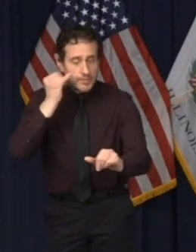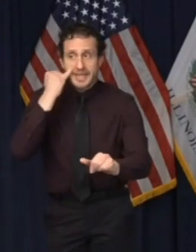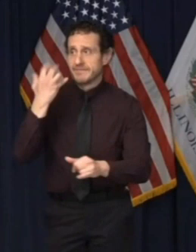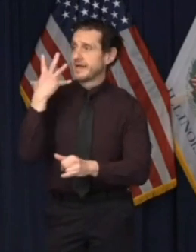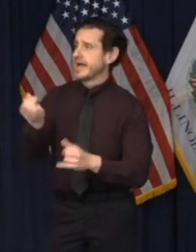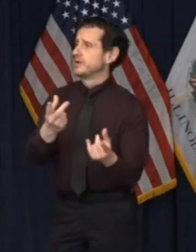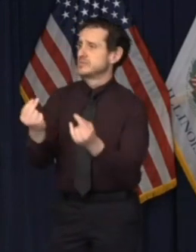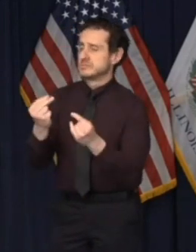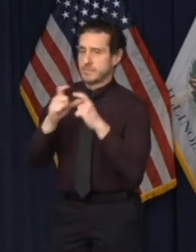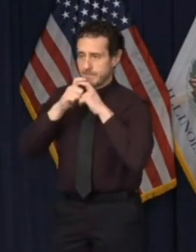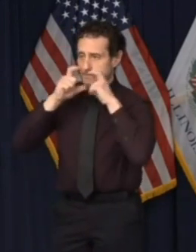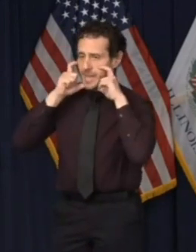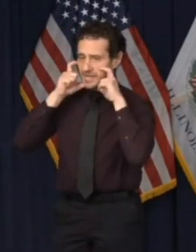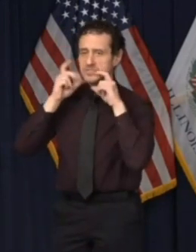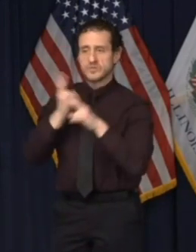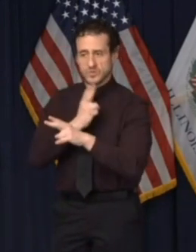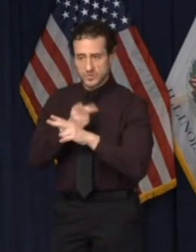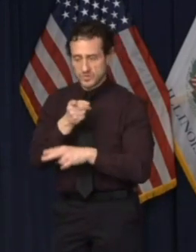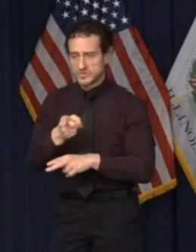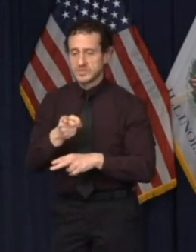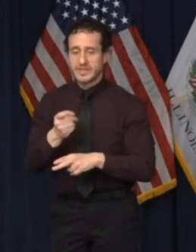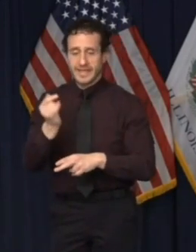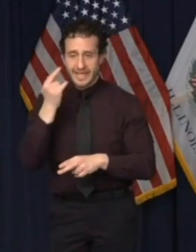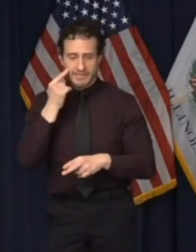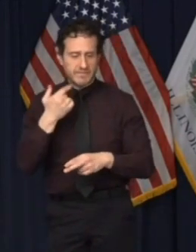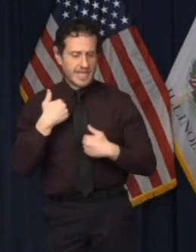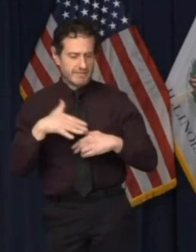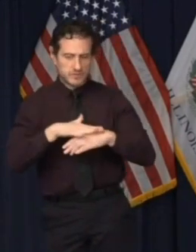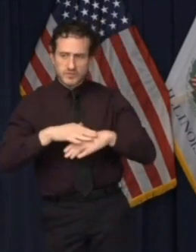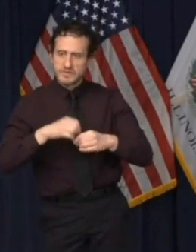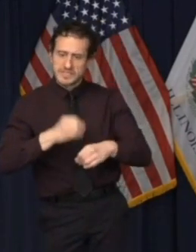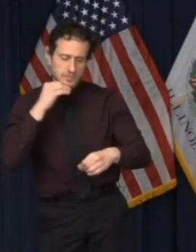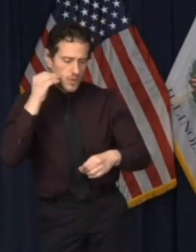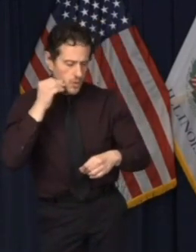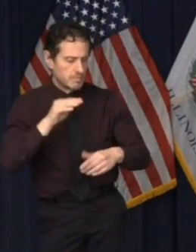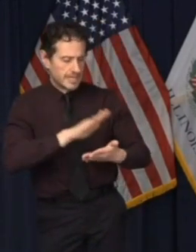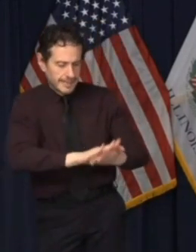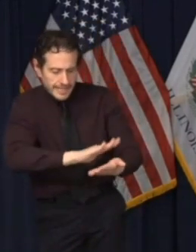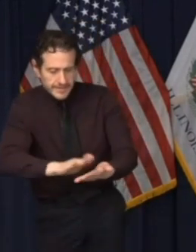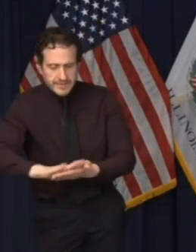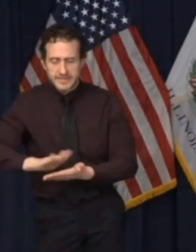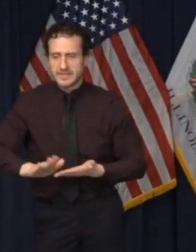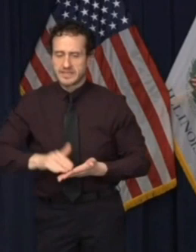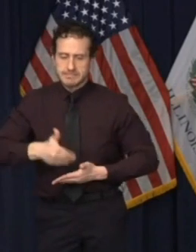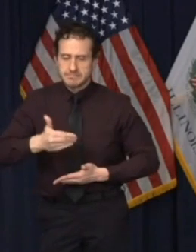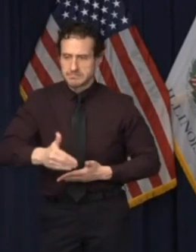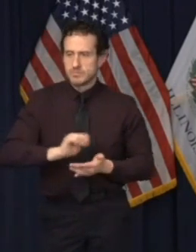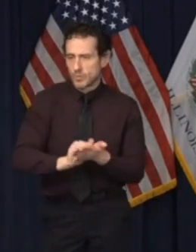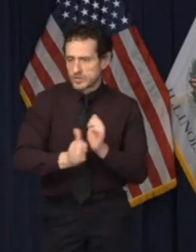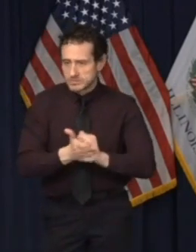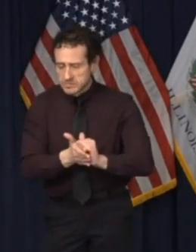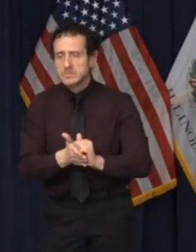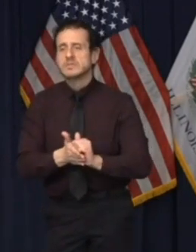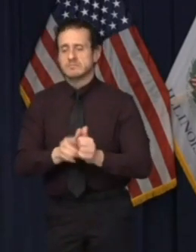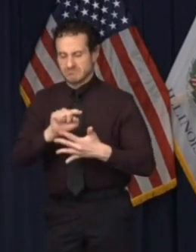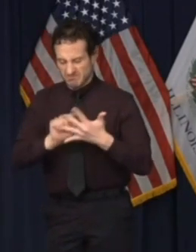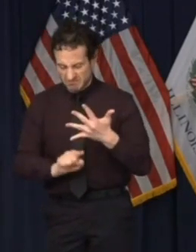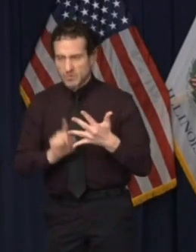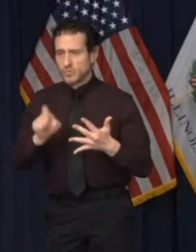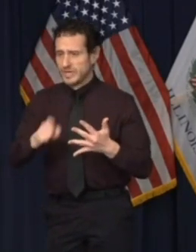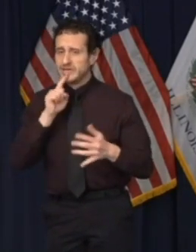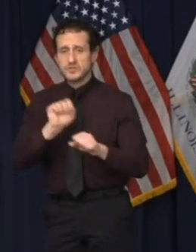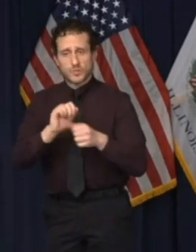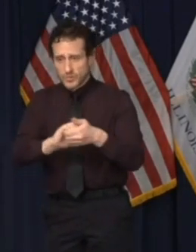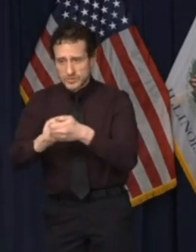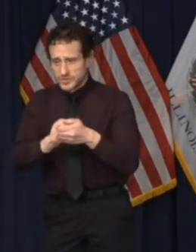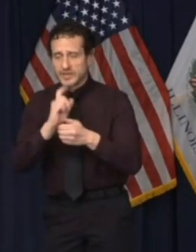outside, cleaning frequently touched surfaces. All of these steps will be needed to work together to end this pandemic